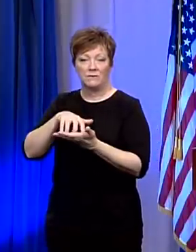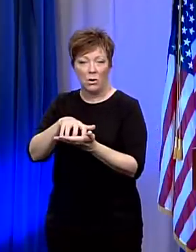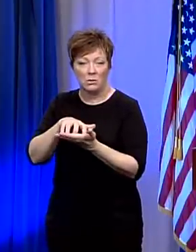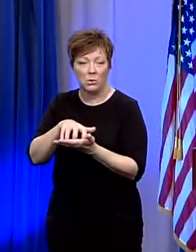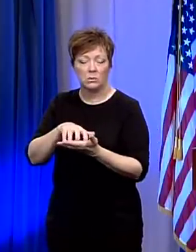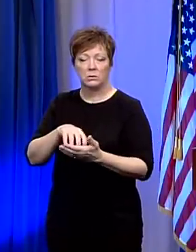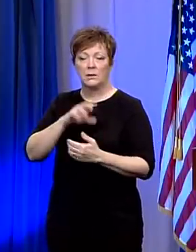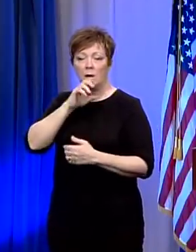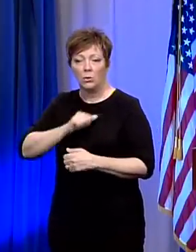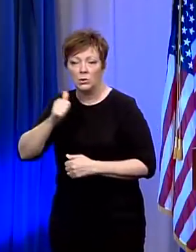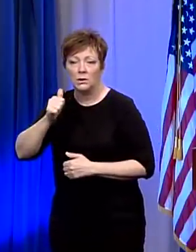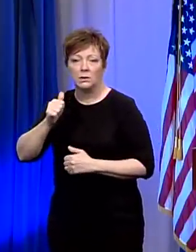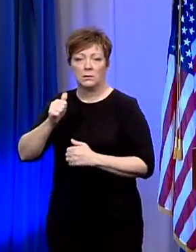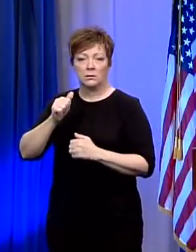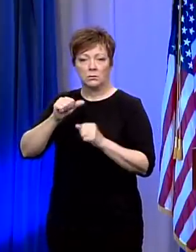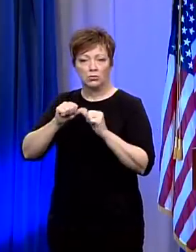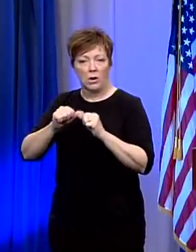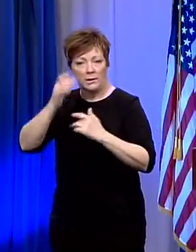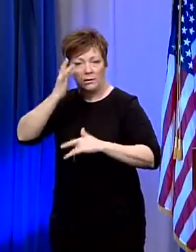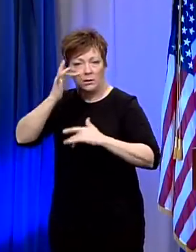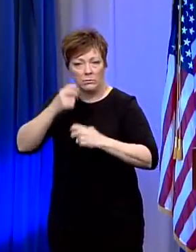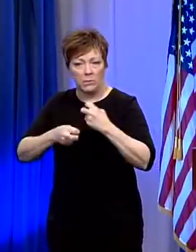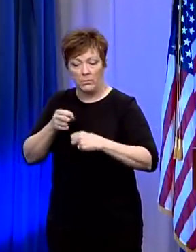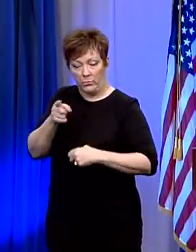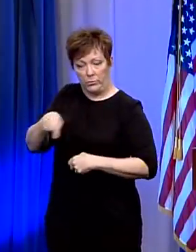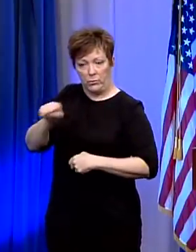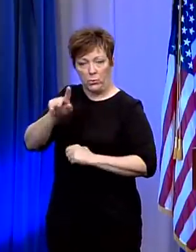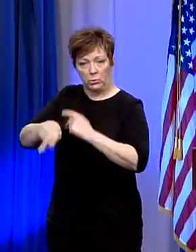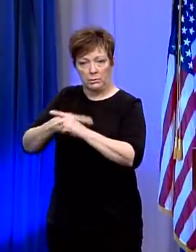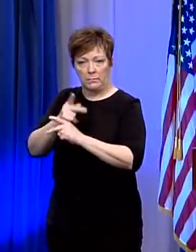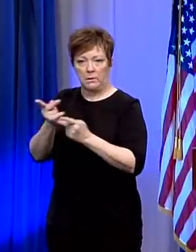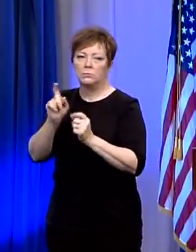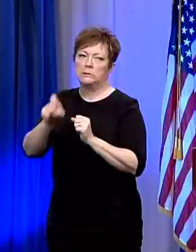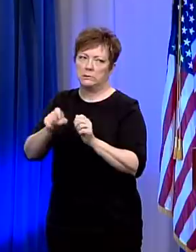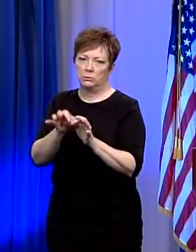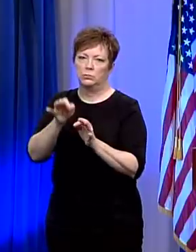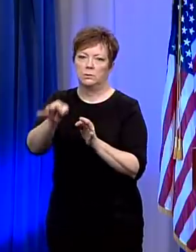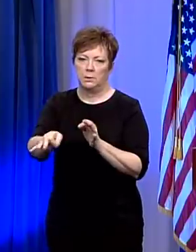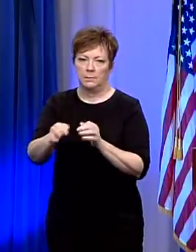problems, by all means, they need to try to delay those if they can do that.